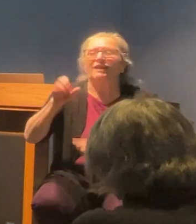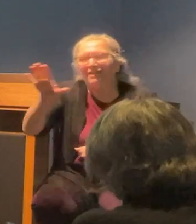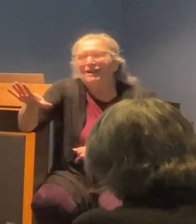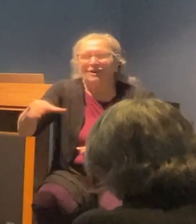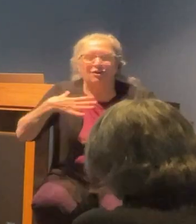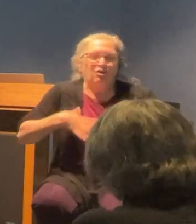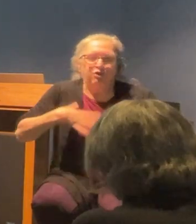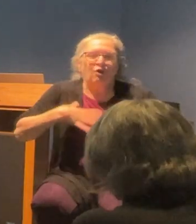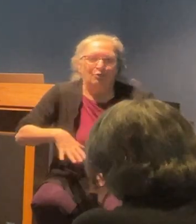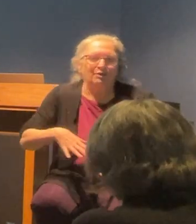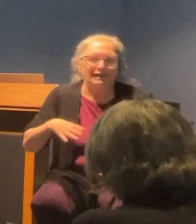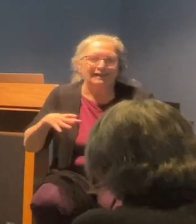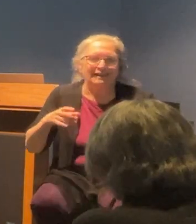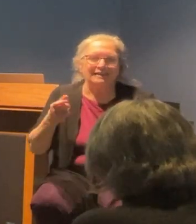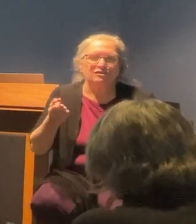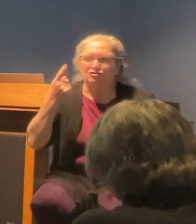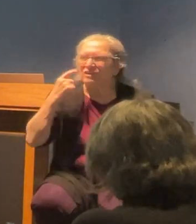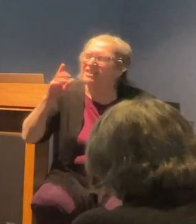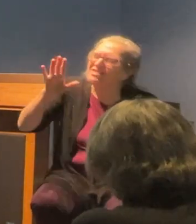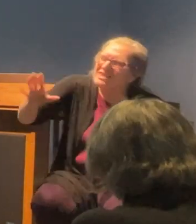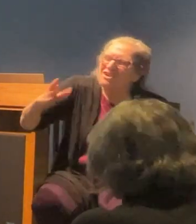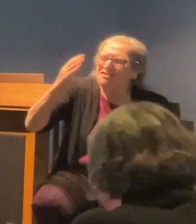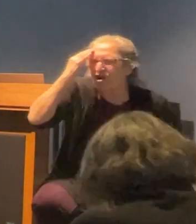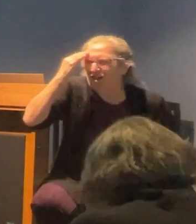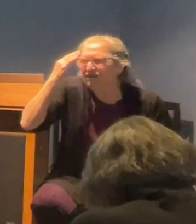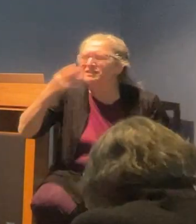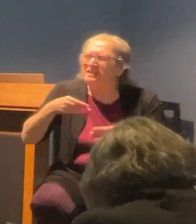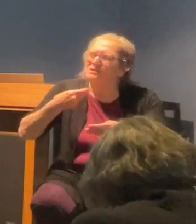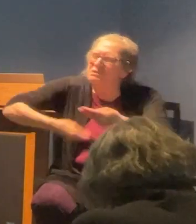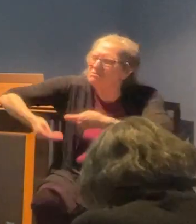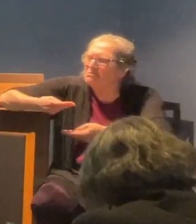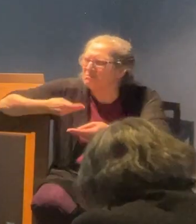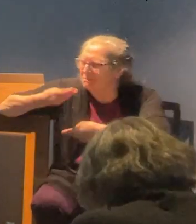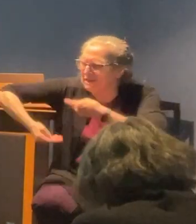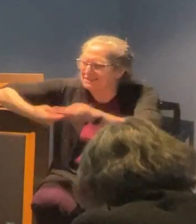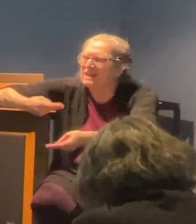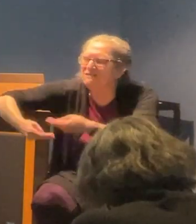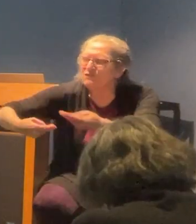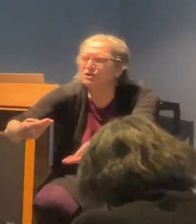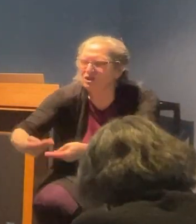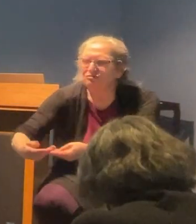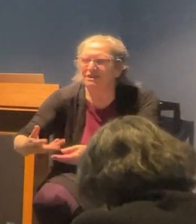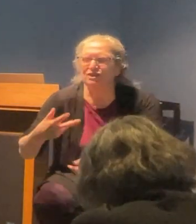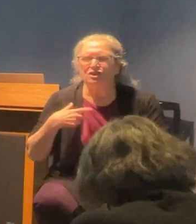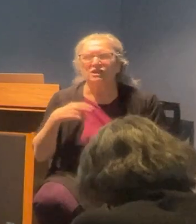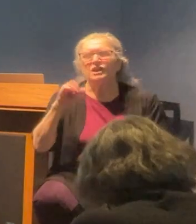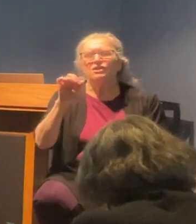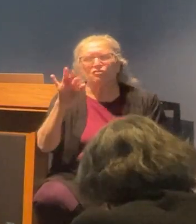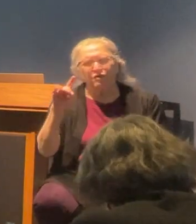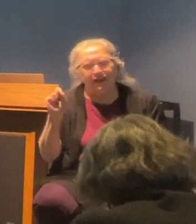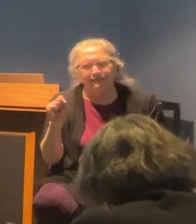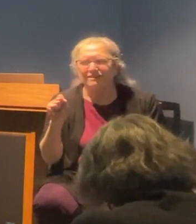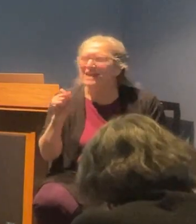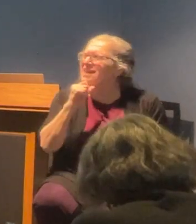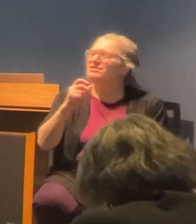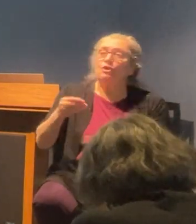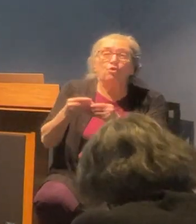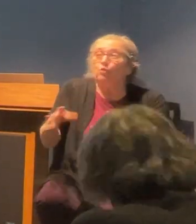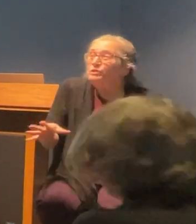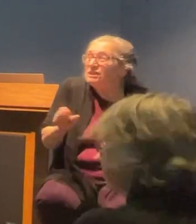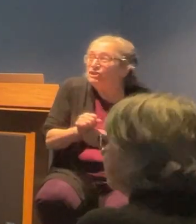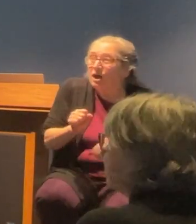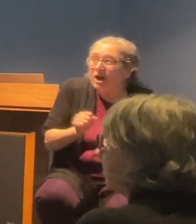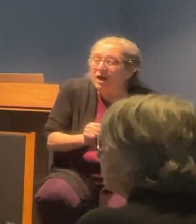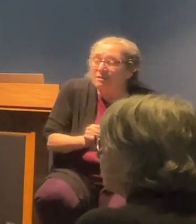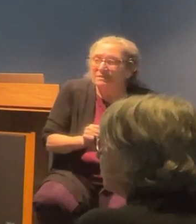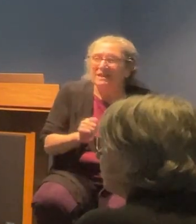on knowledge that has been passed for generations, craft, and all of these people are also losing their jobs,